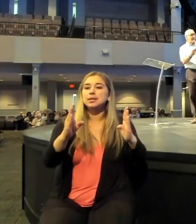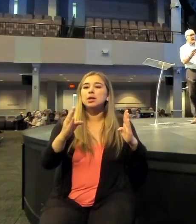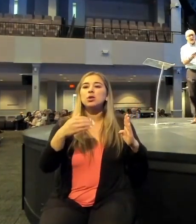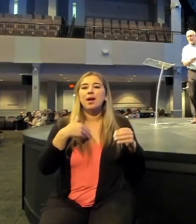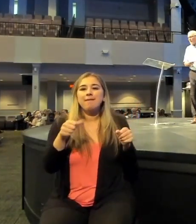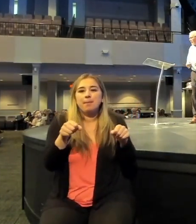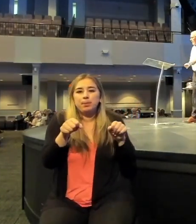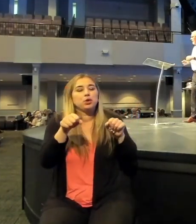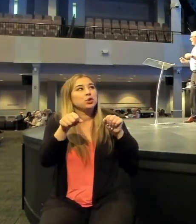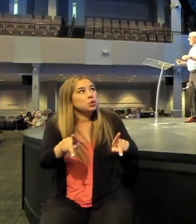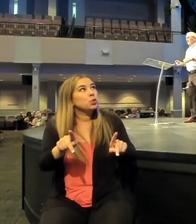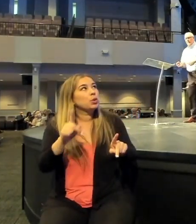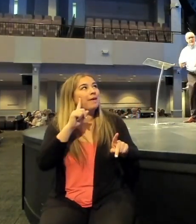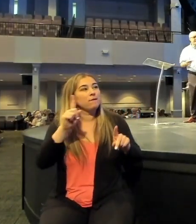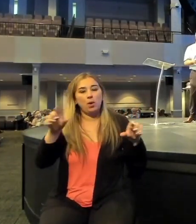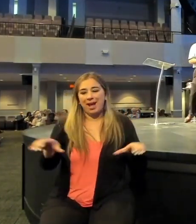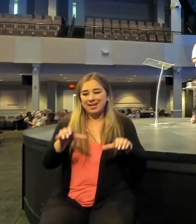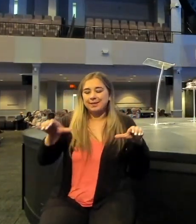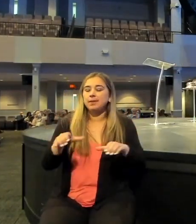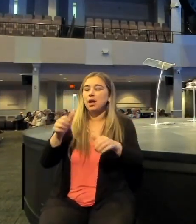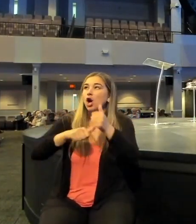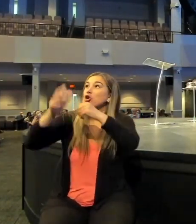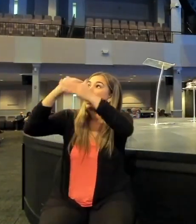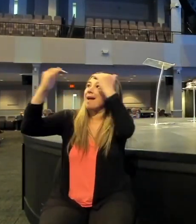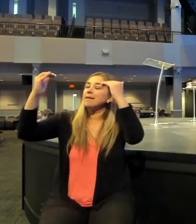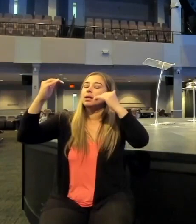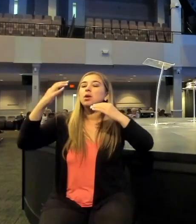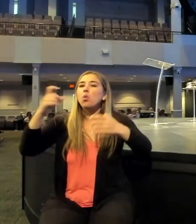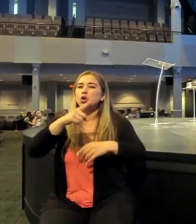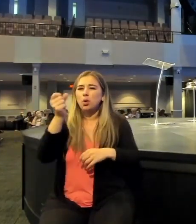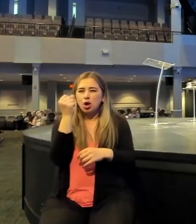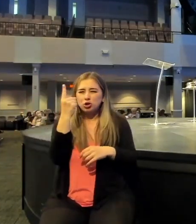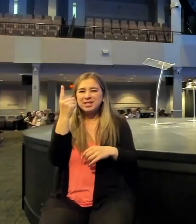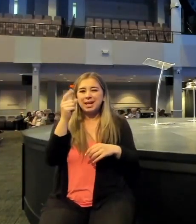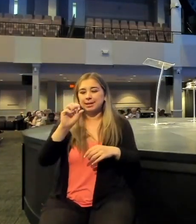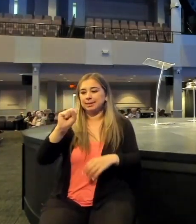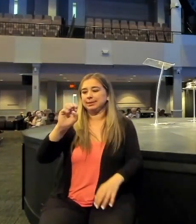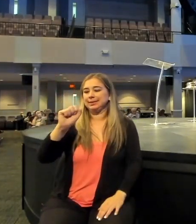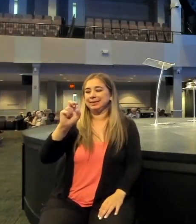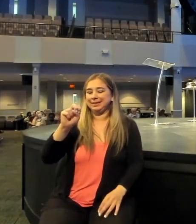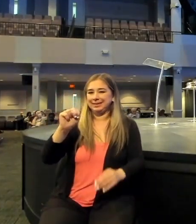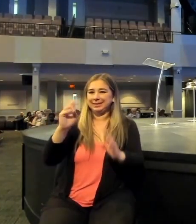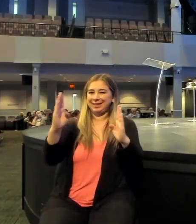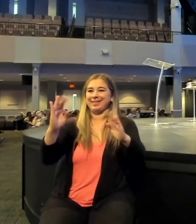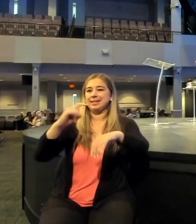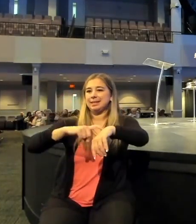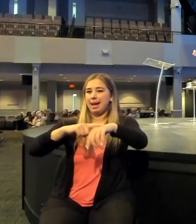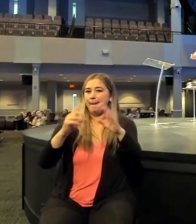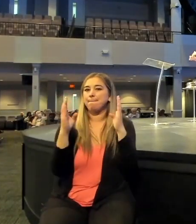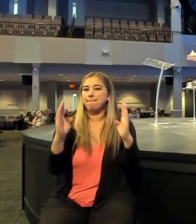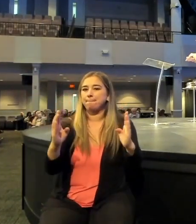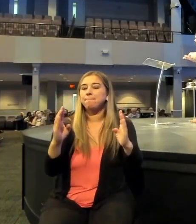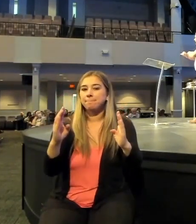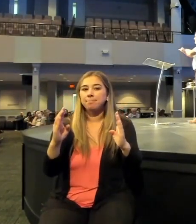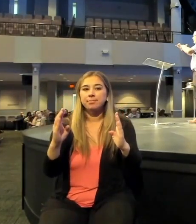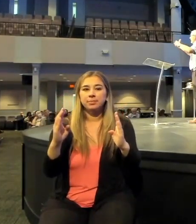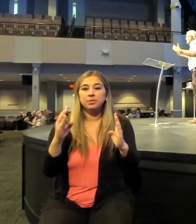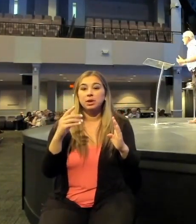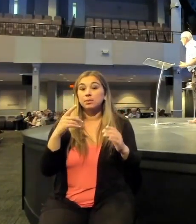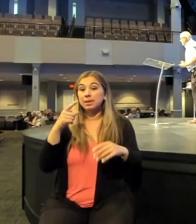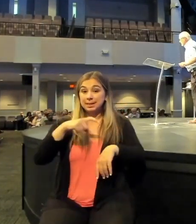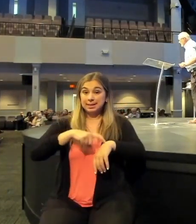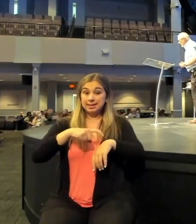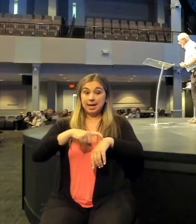activity under heaven. Please notice the concept of season, time here, because time, as